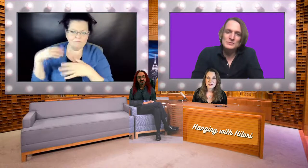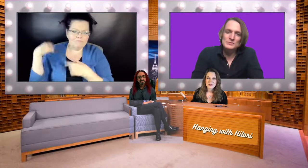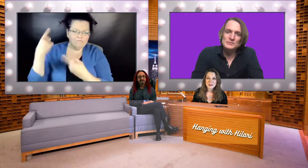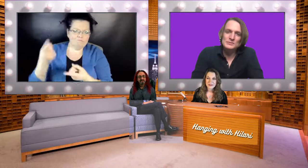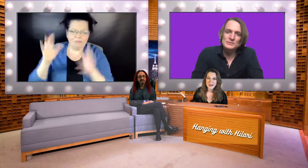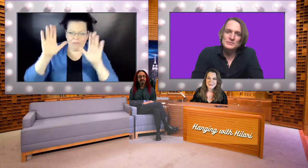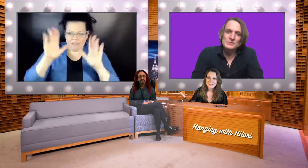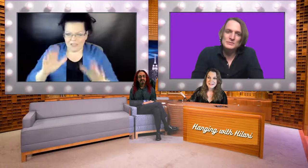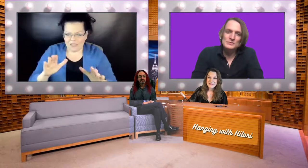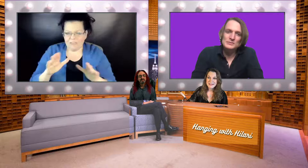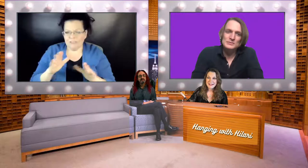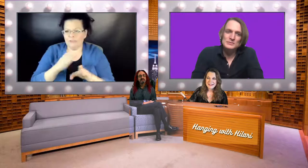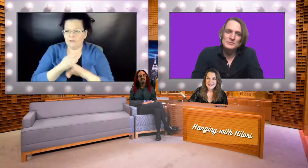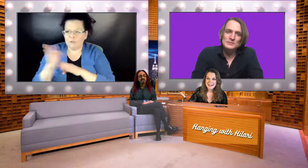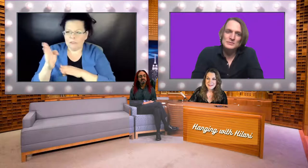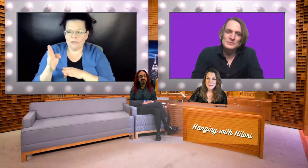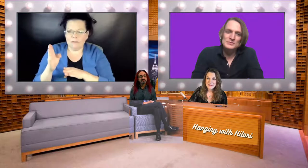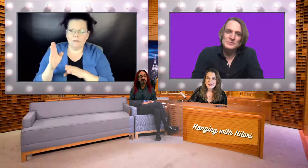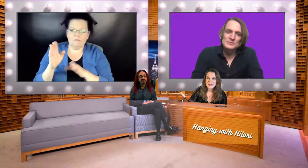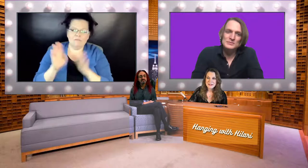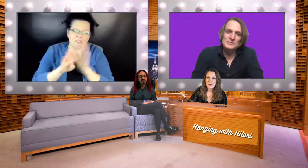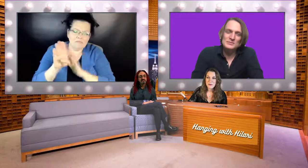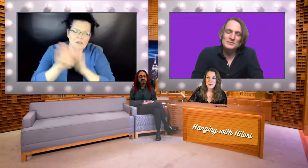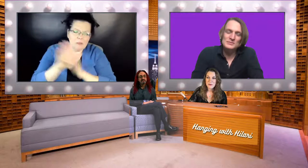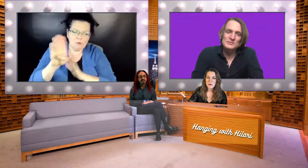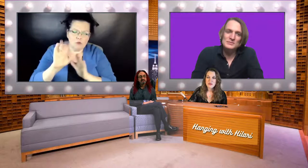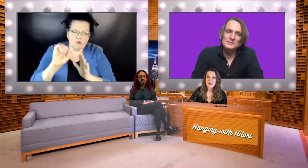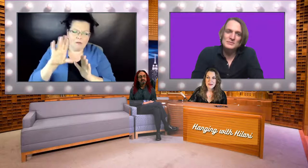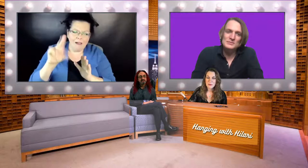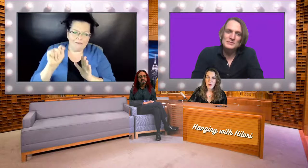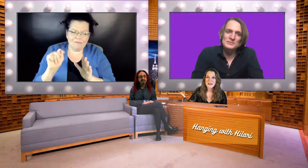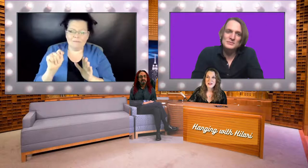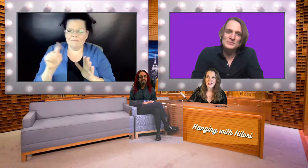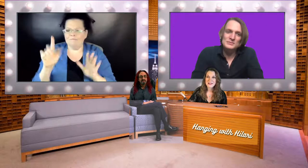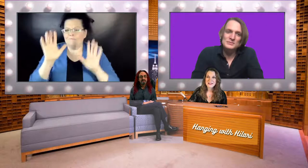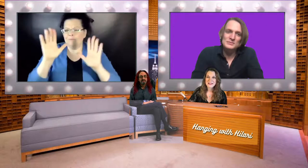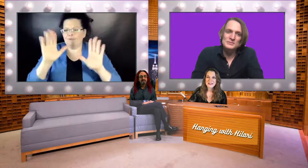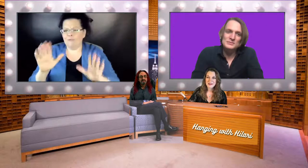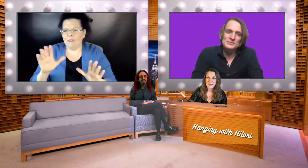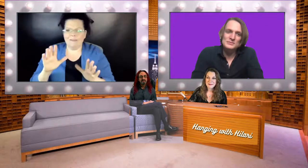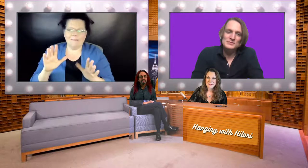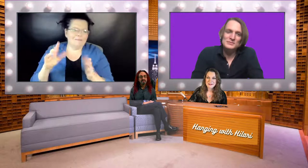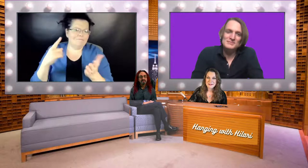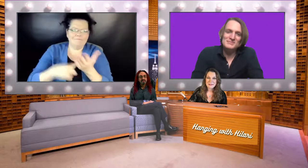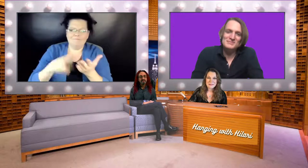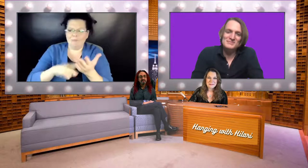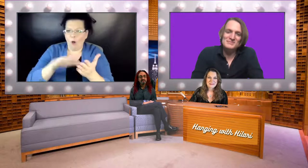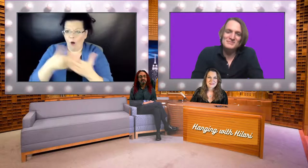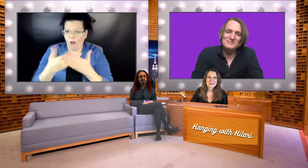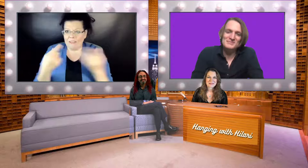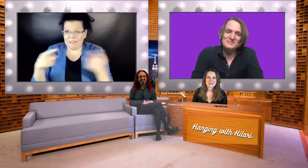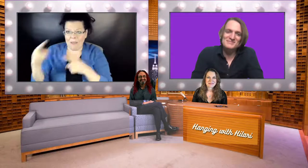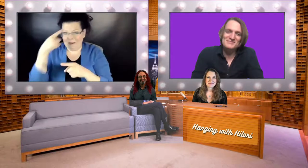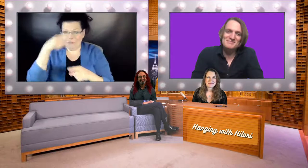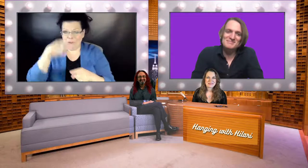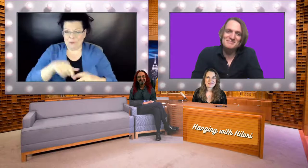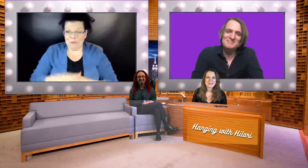you've worked on your craft, and it's been so great watching all the things that are happening for you.